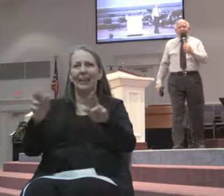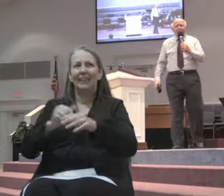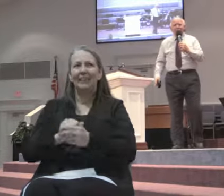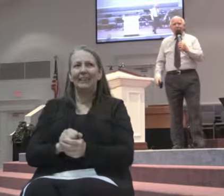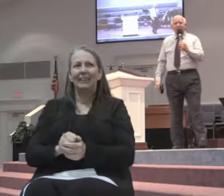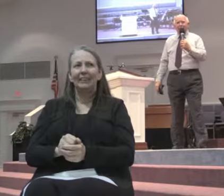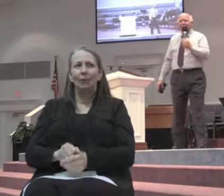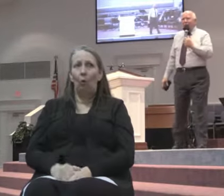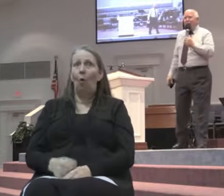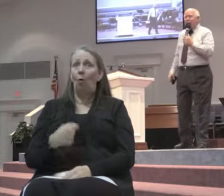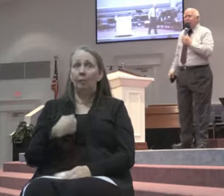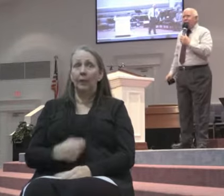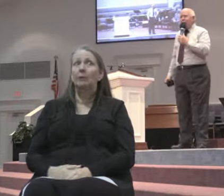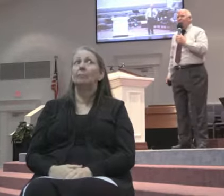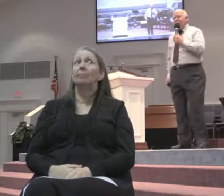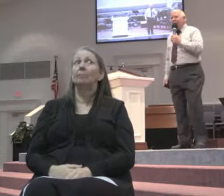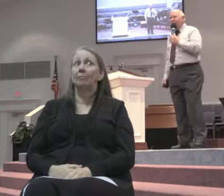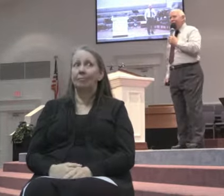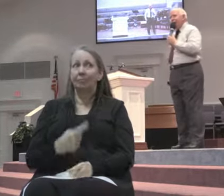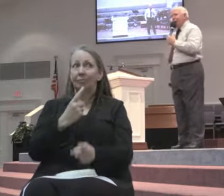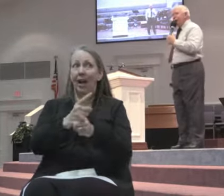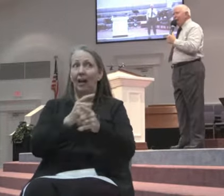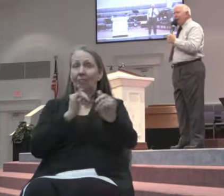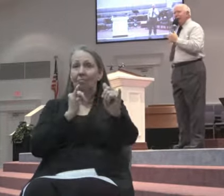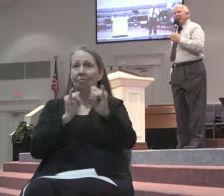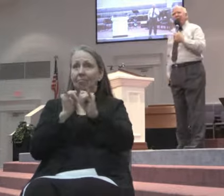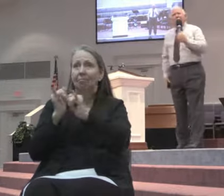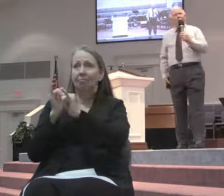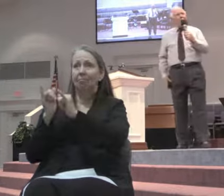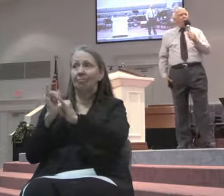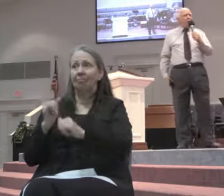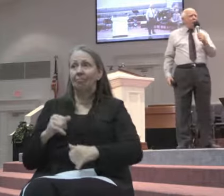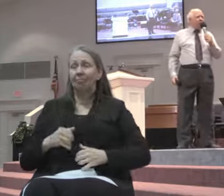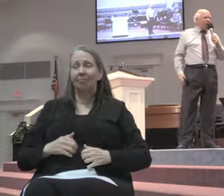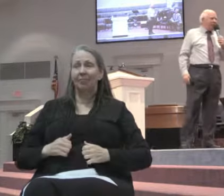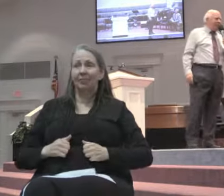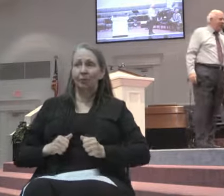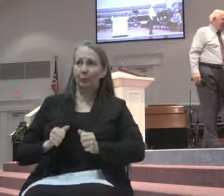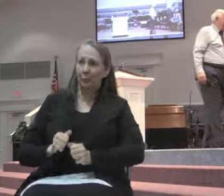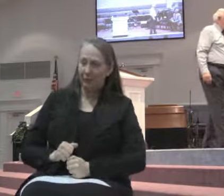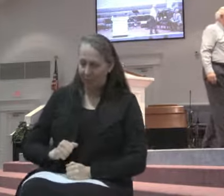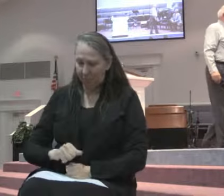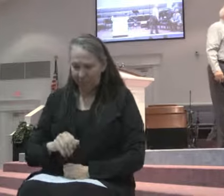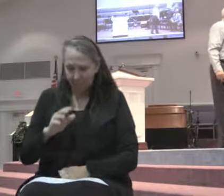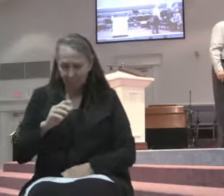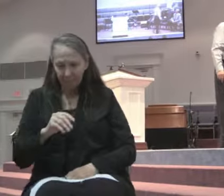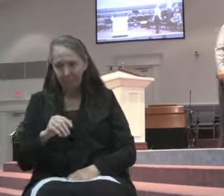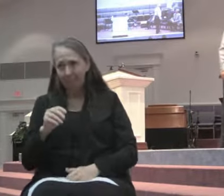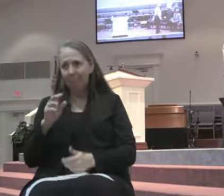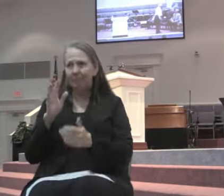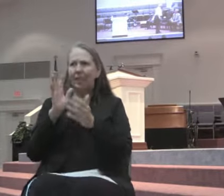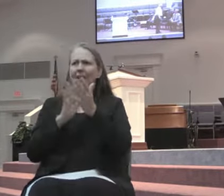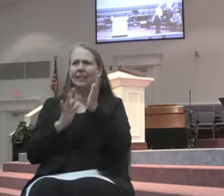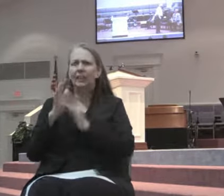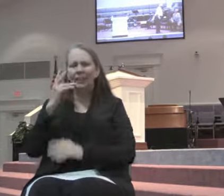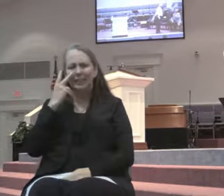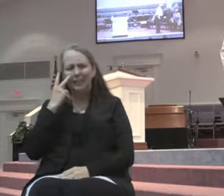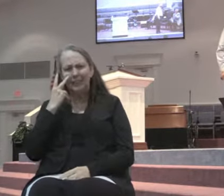Ascended the mount, and he looked on the city, and he said, "Oh, Jerusalem, if you just